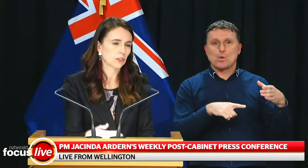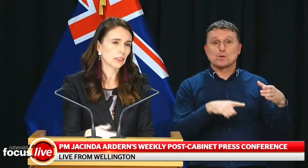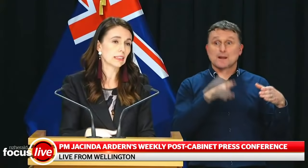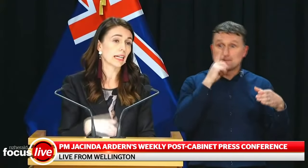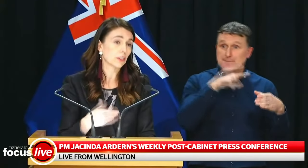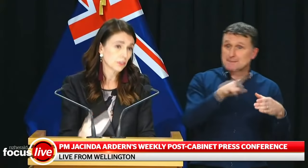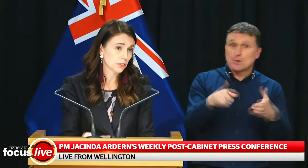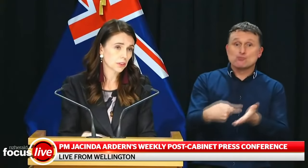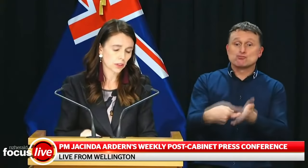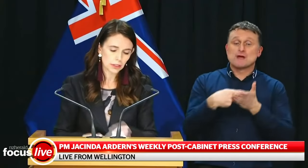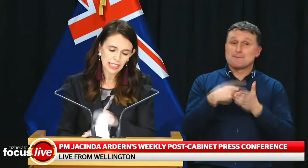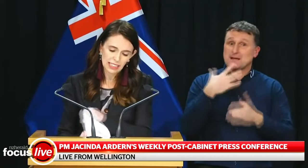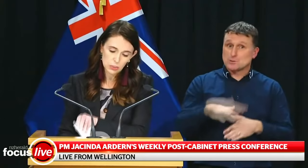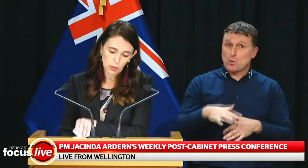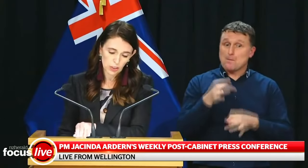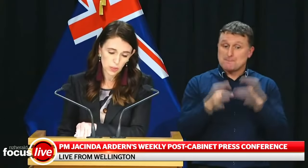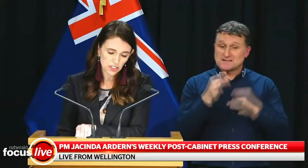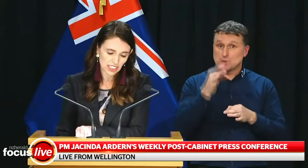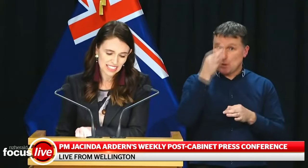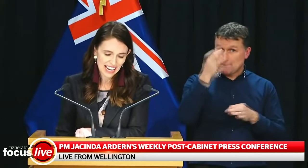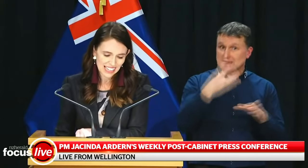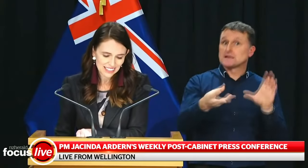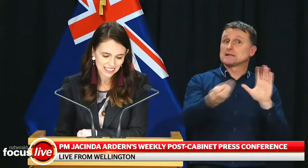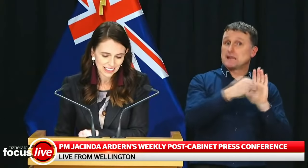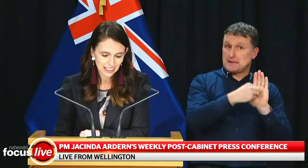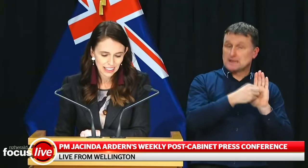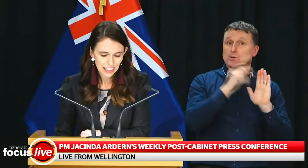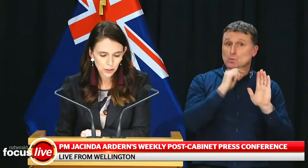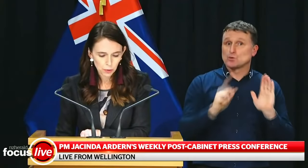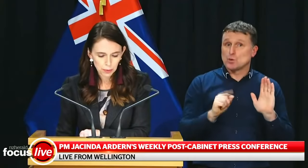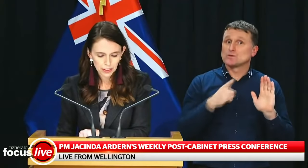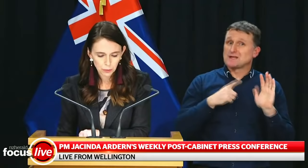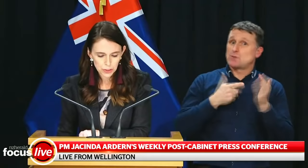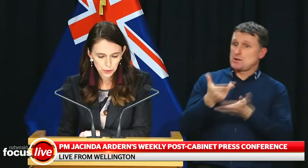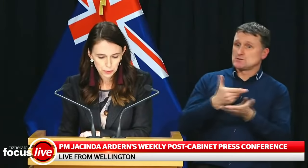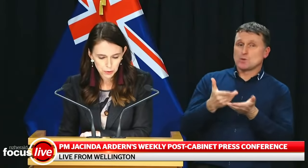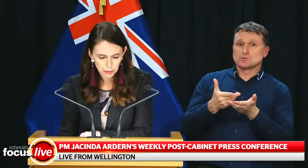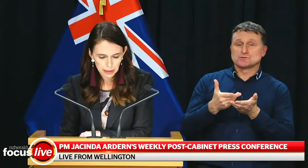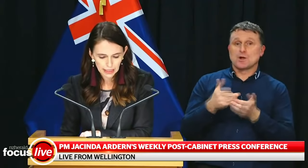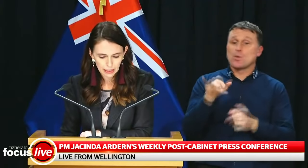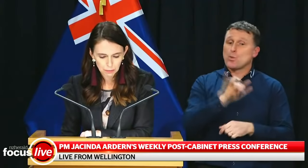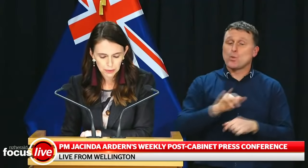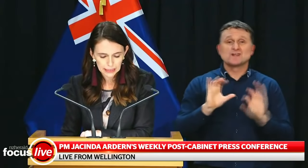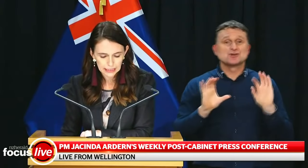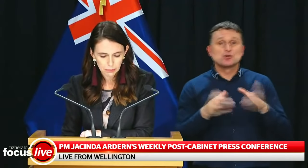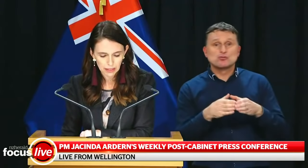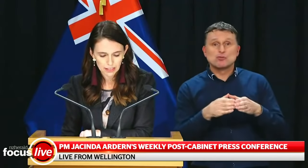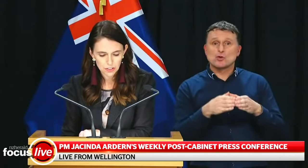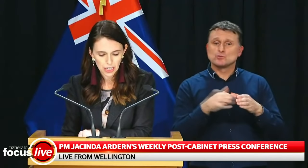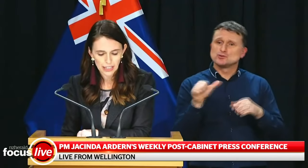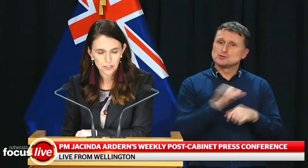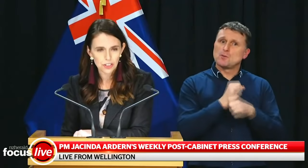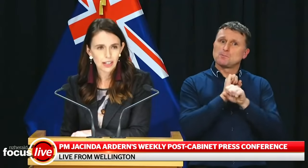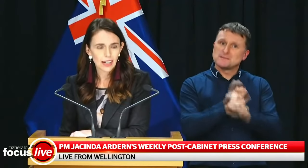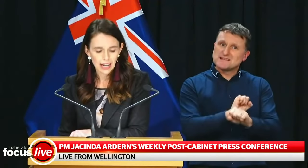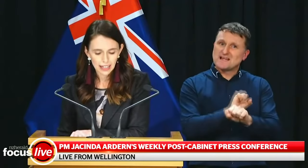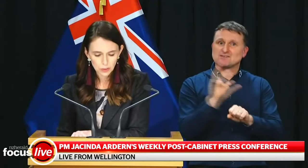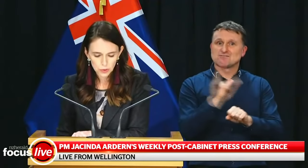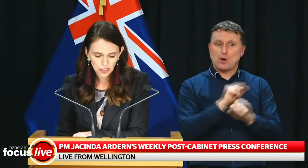be included, they could do so. And that's why the question is asked, in your opinion, which group should be protected by this